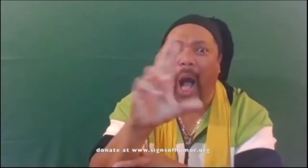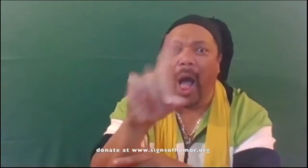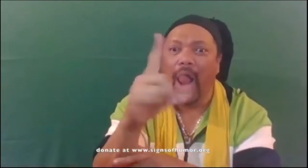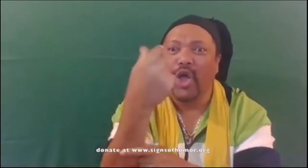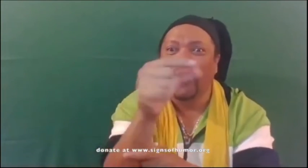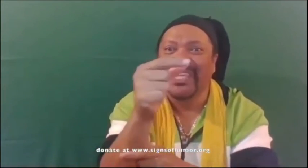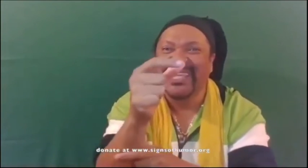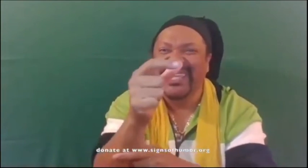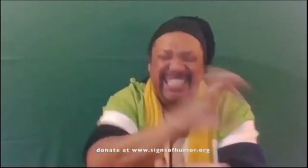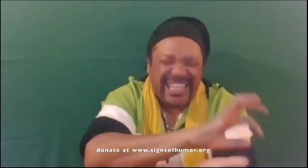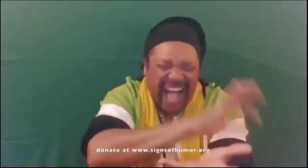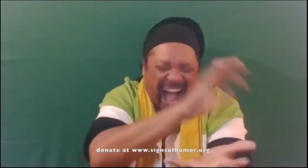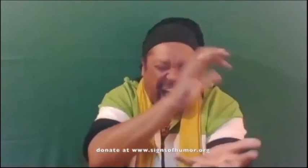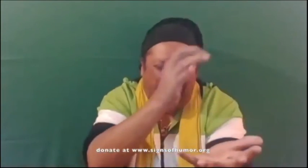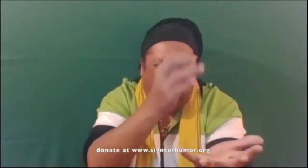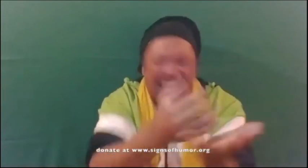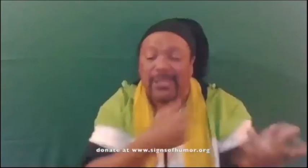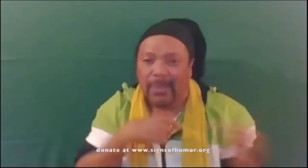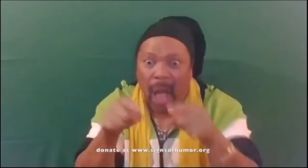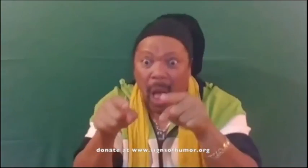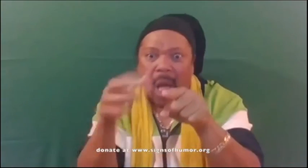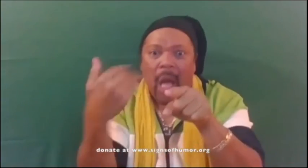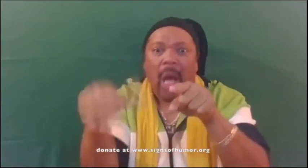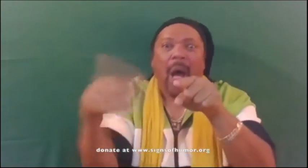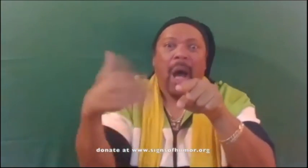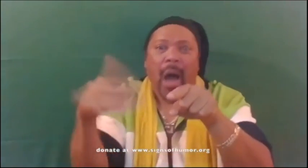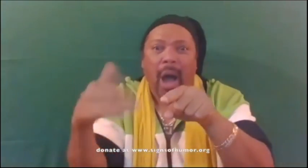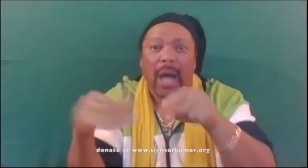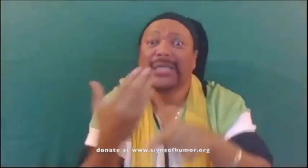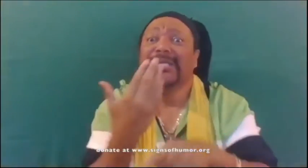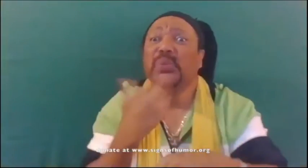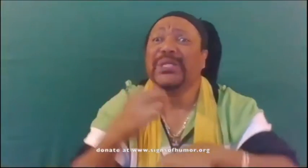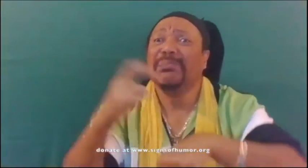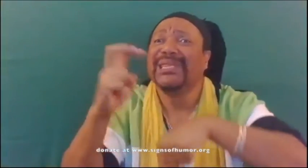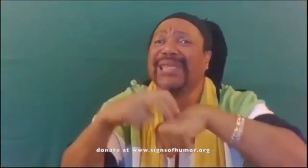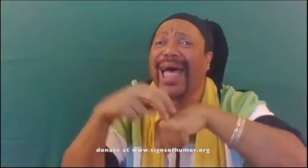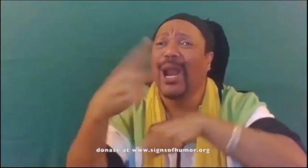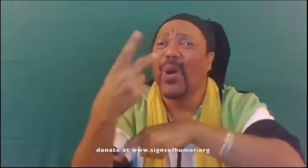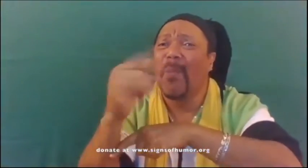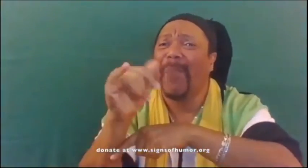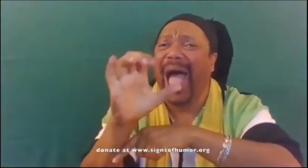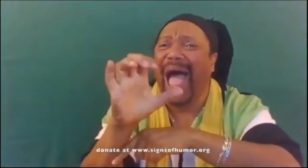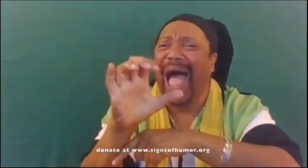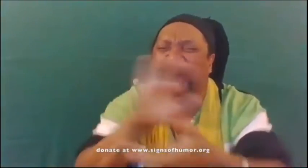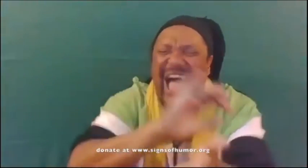Sunday, Thanksgiving, and Christmas all together. It was so much food, I couldn't believe it. They had sweet potato